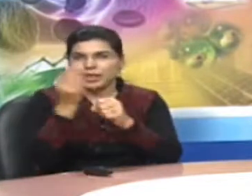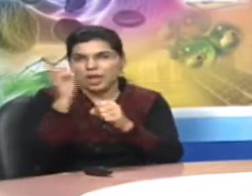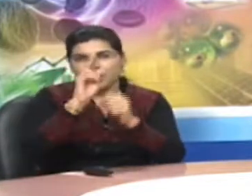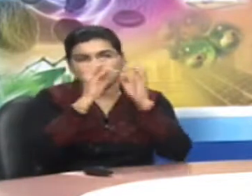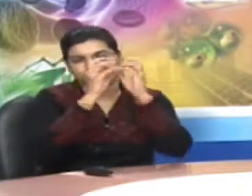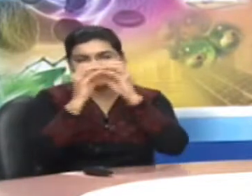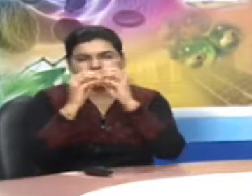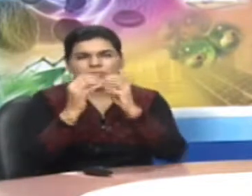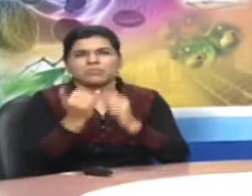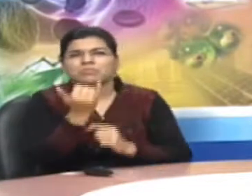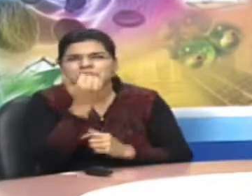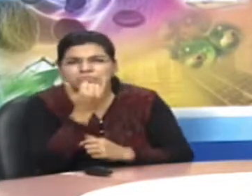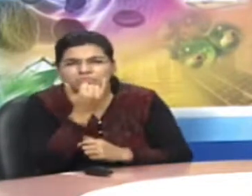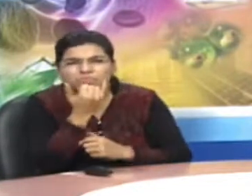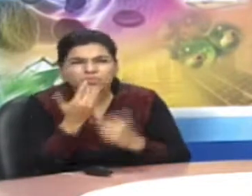Spell check.